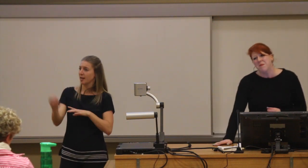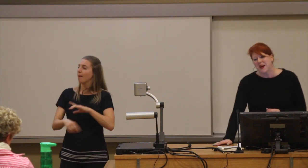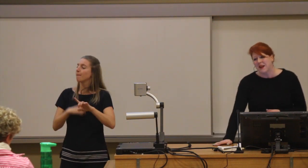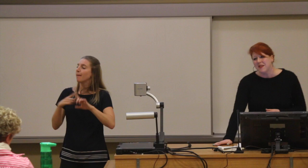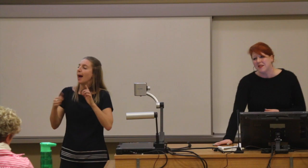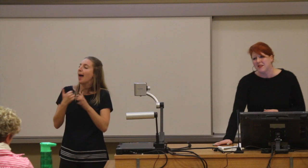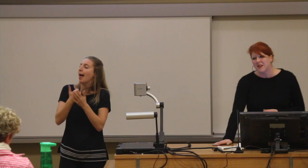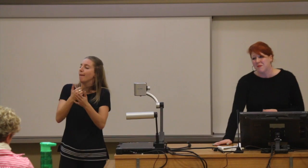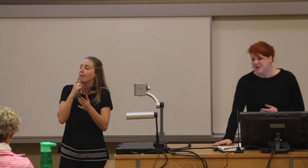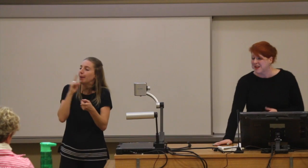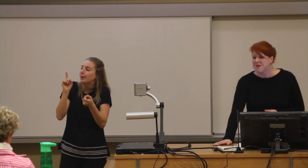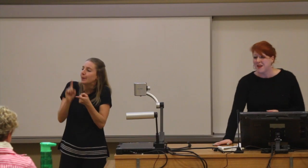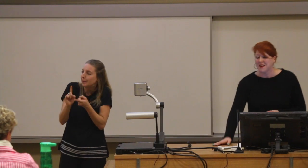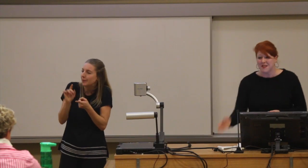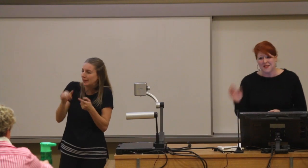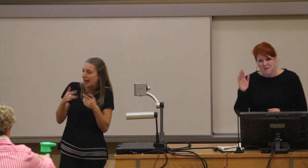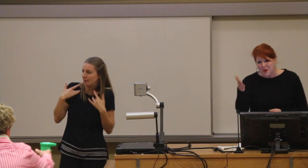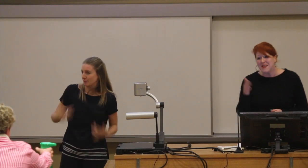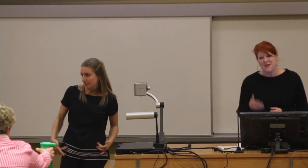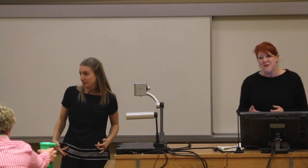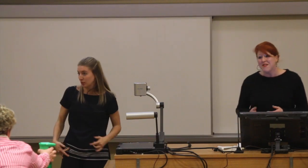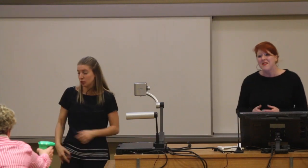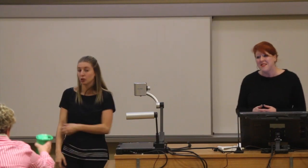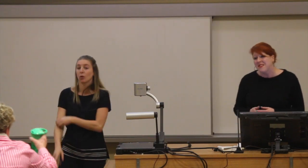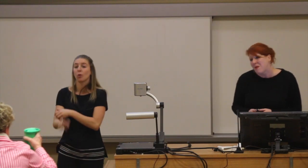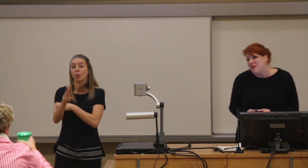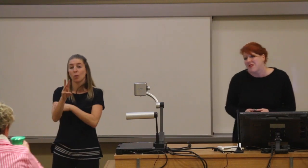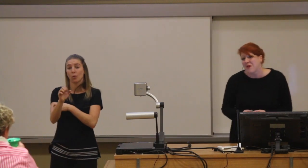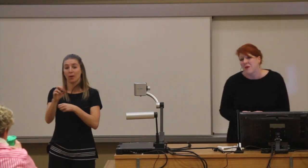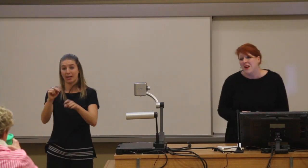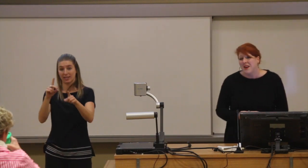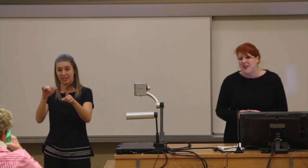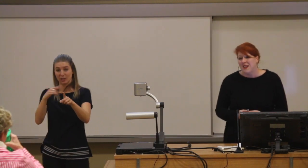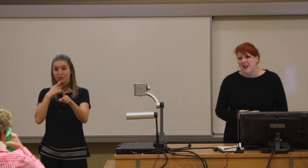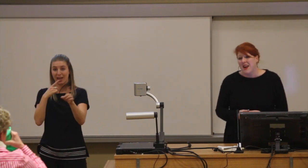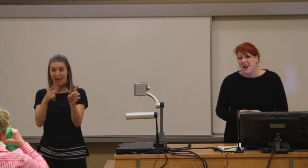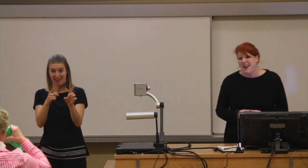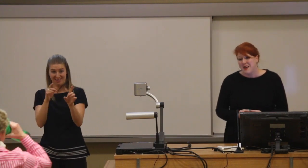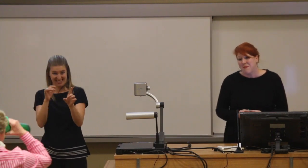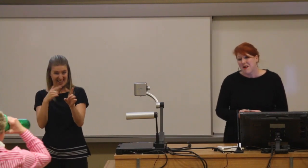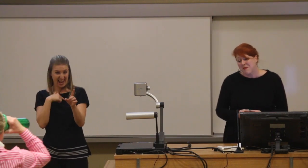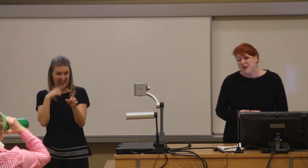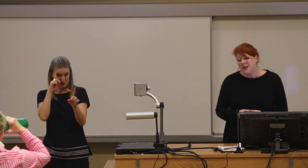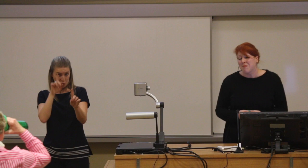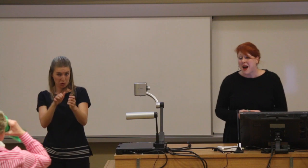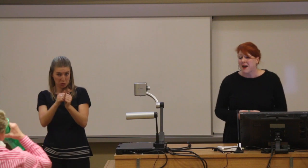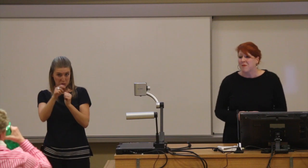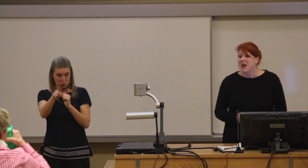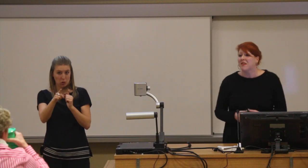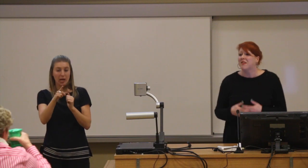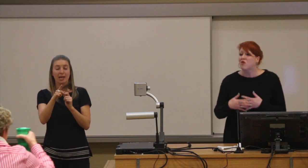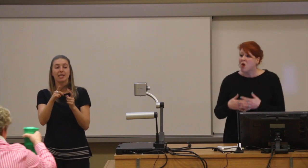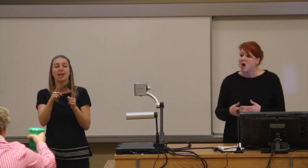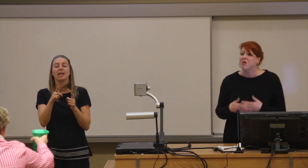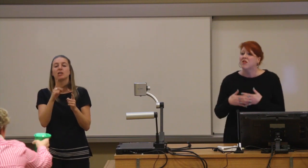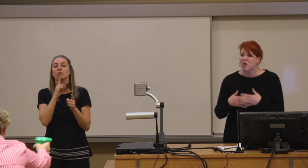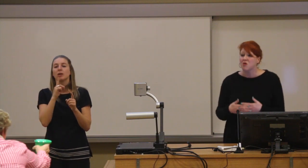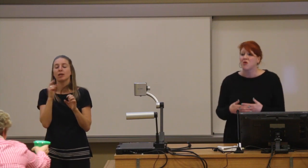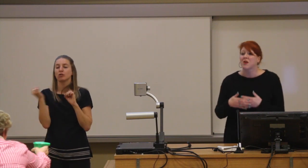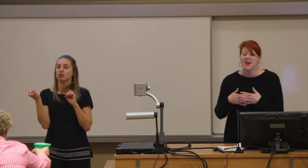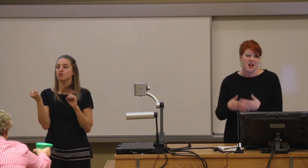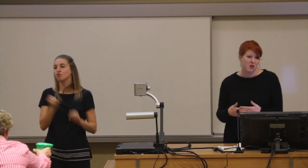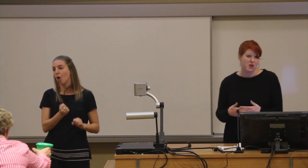And some of the biggest protective factors, and Wendy, you mentioned this as well too, and it bears bringing back, it's